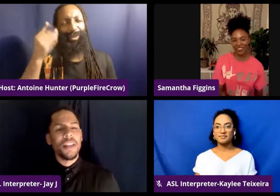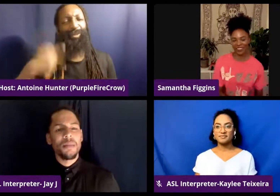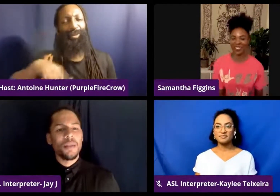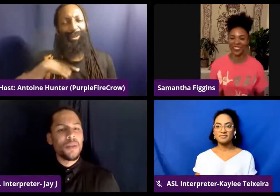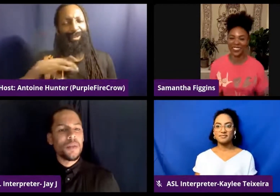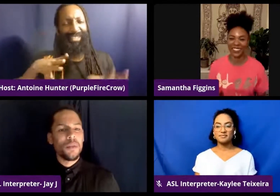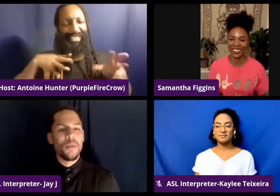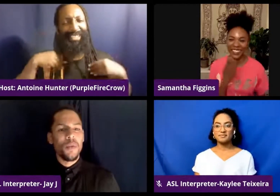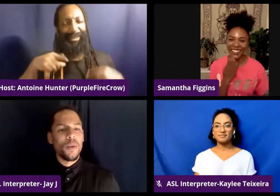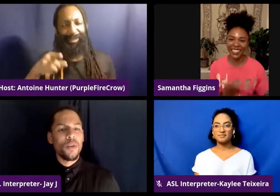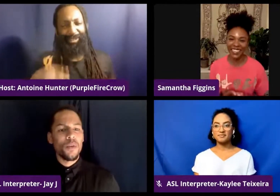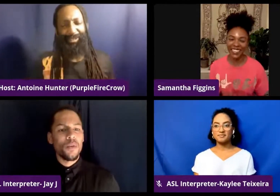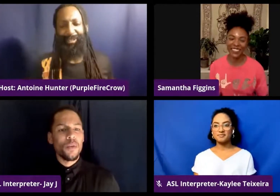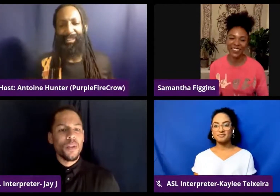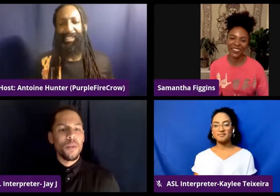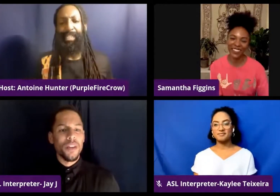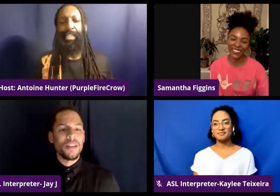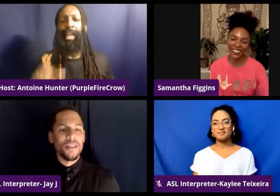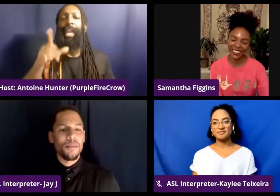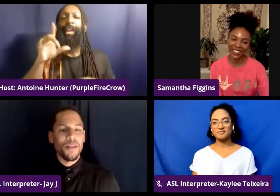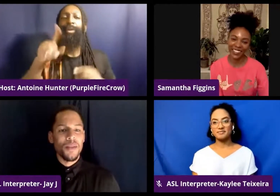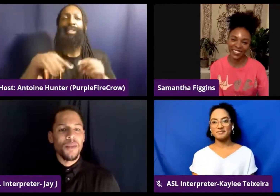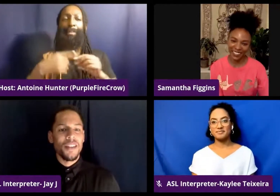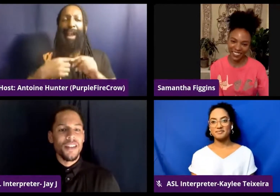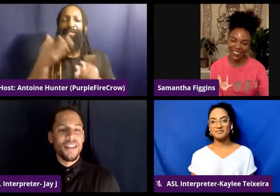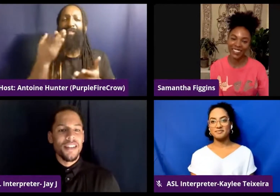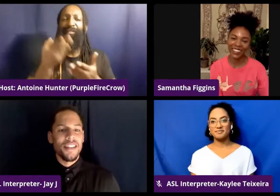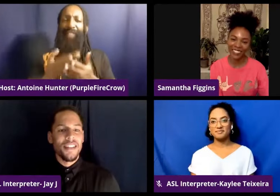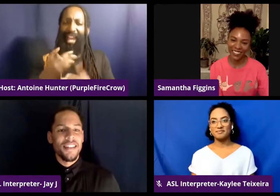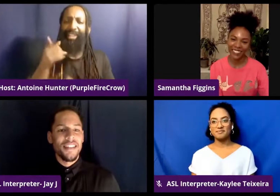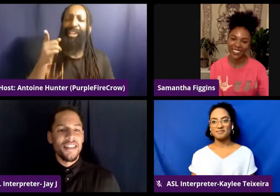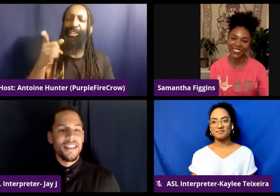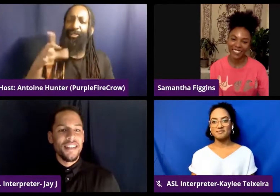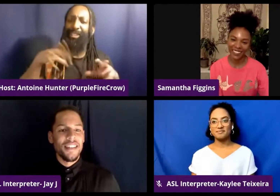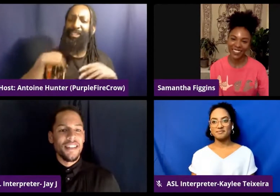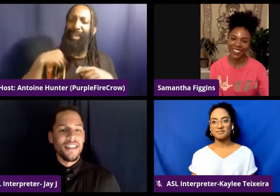We accept you before you knew that we accepted you.